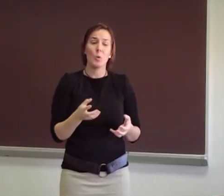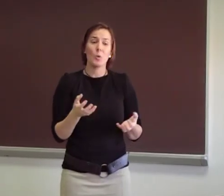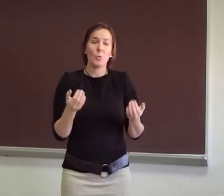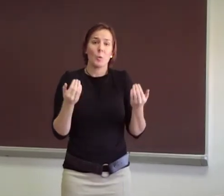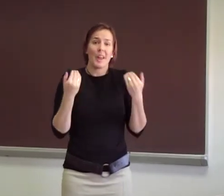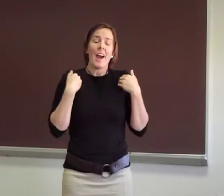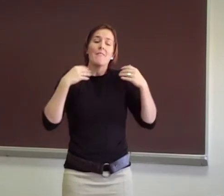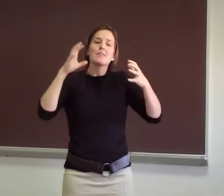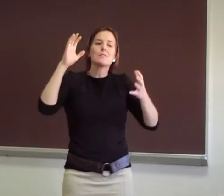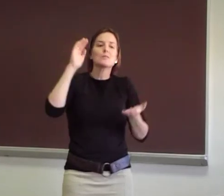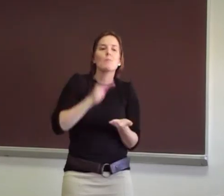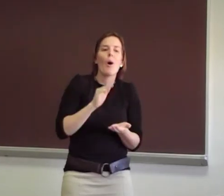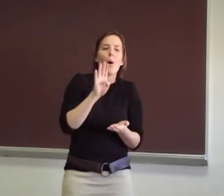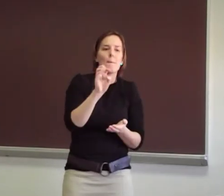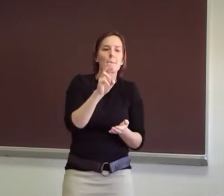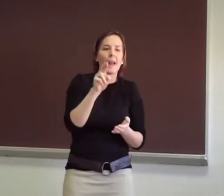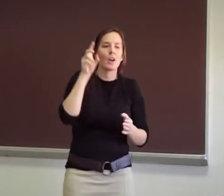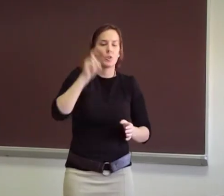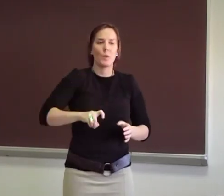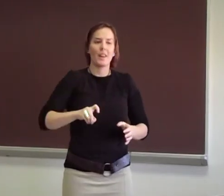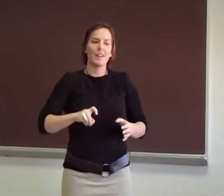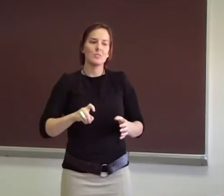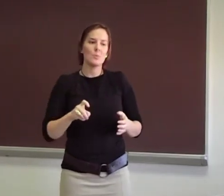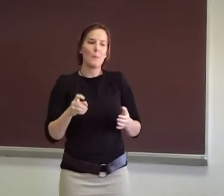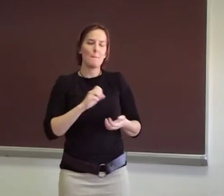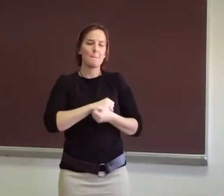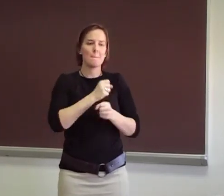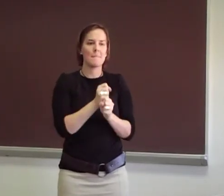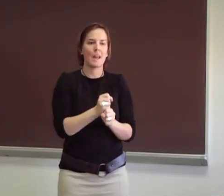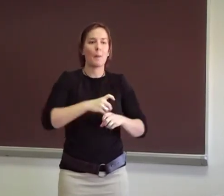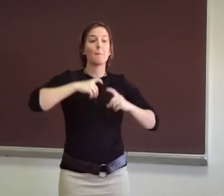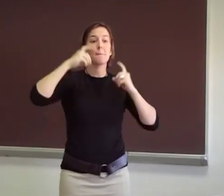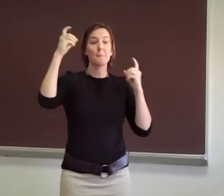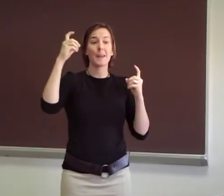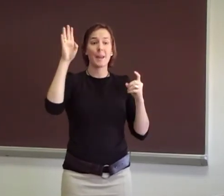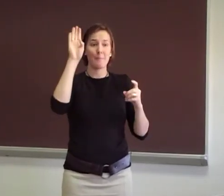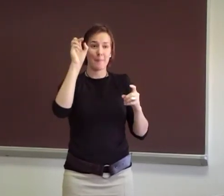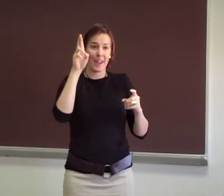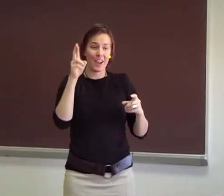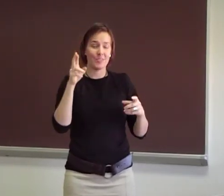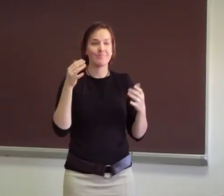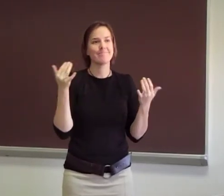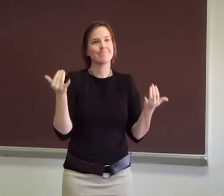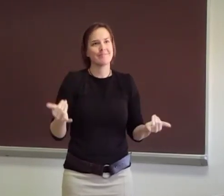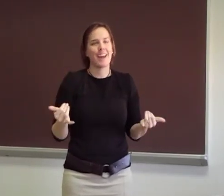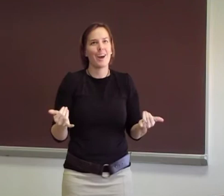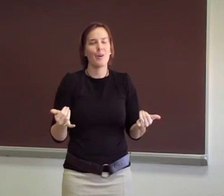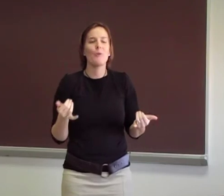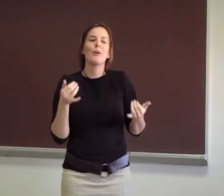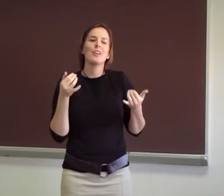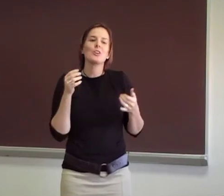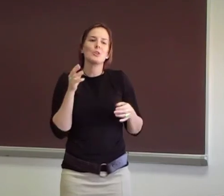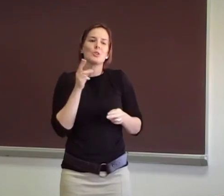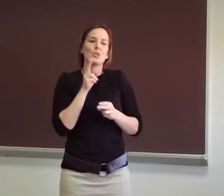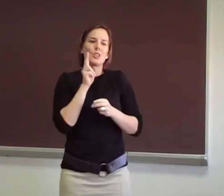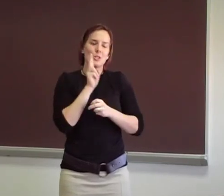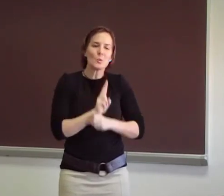bear. This is where some math comes in. I know art students are not crazy about the math